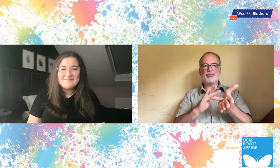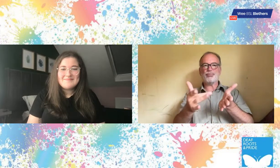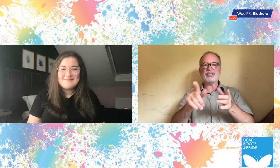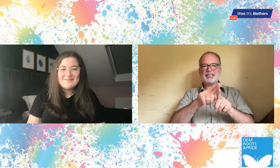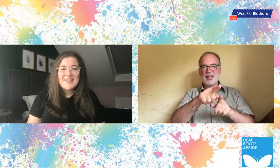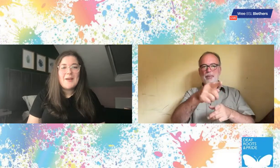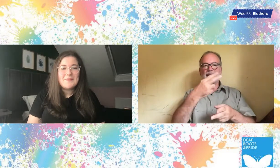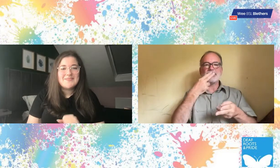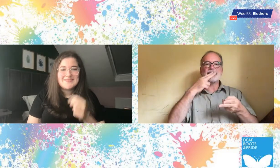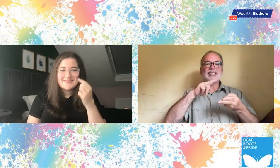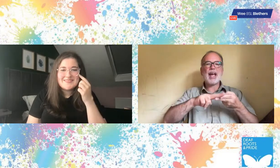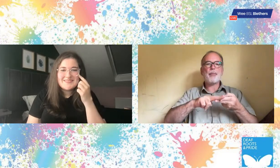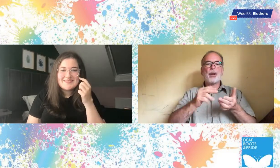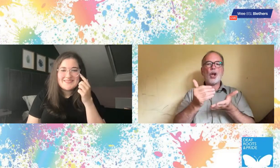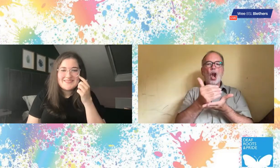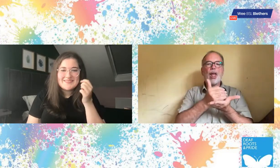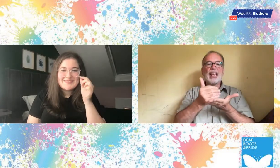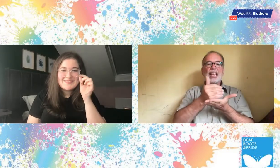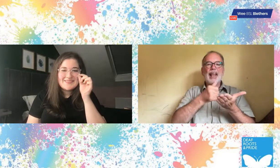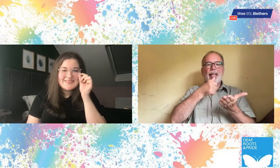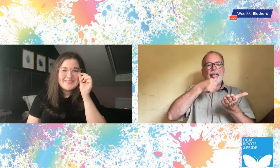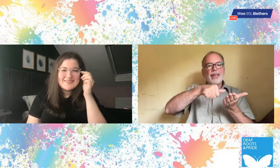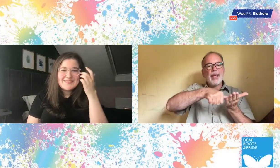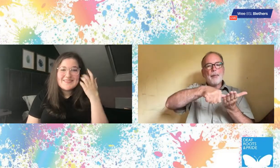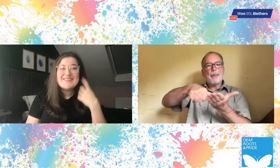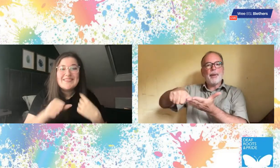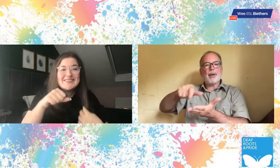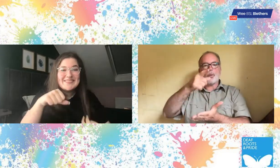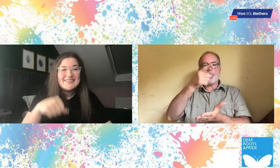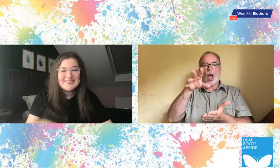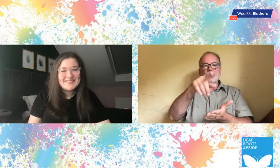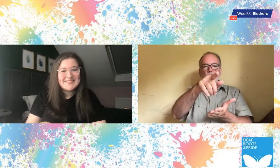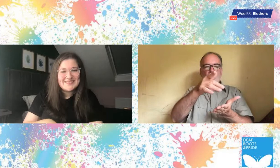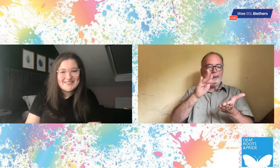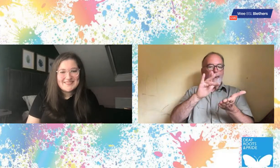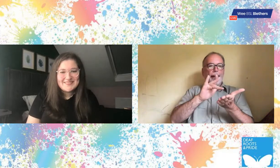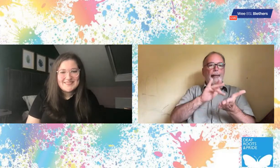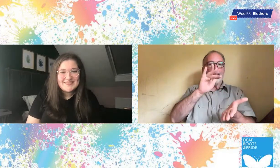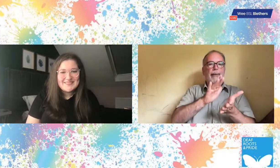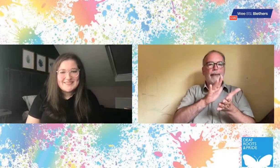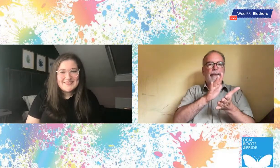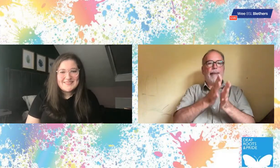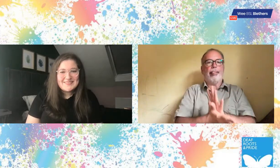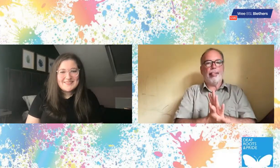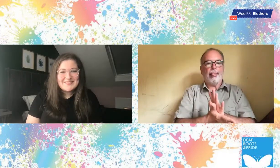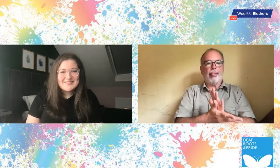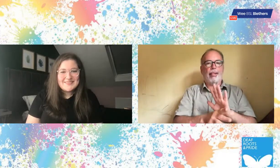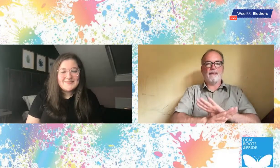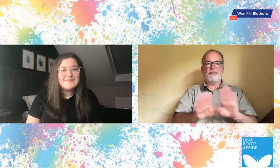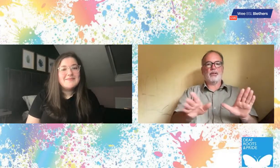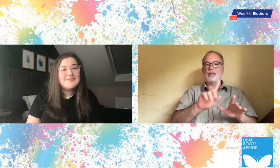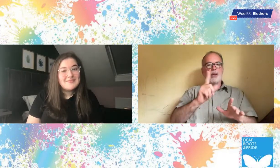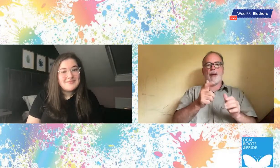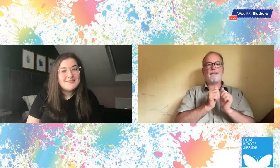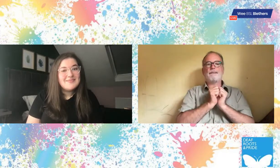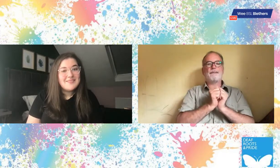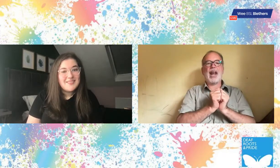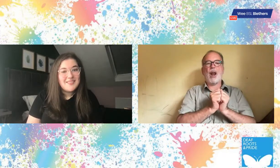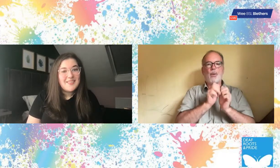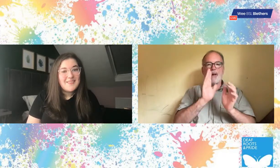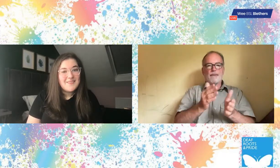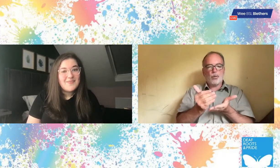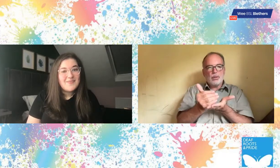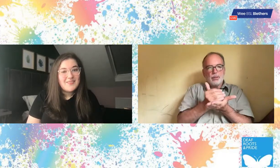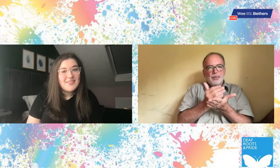they can get confused. Is that right? Is that what you mean? Yes, yeah, they can get very confused when they're babies. And it's